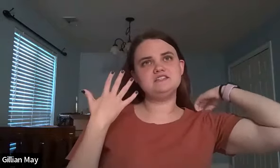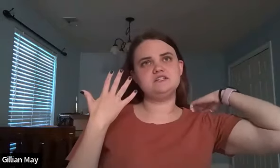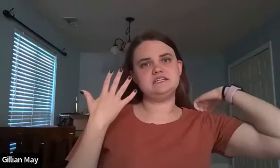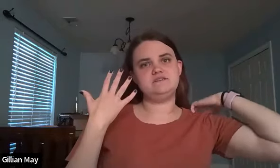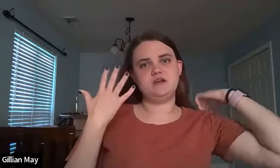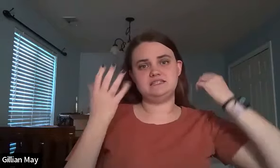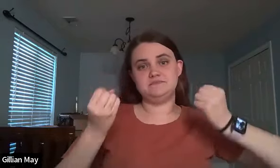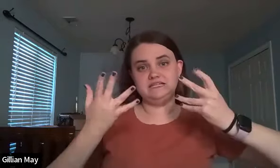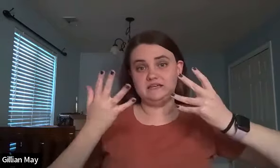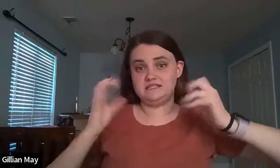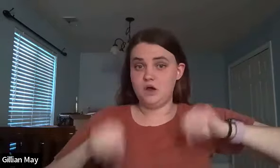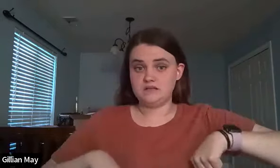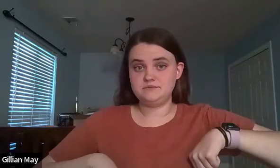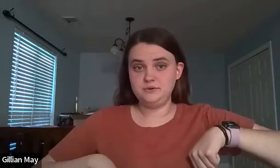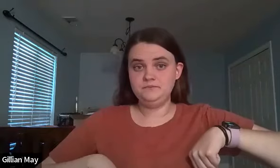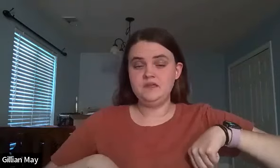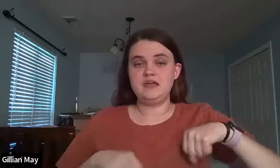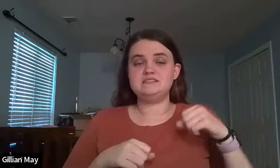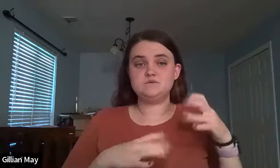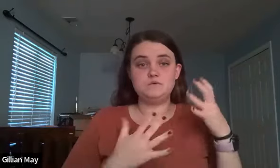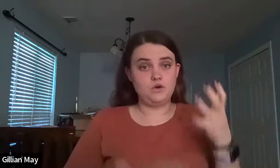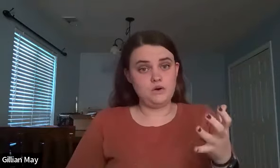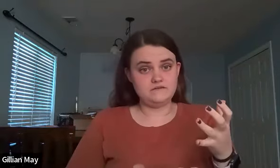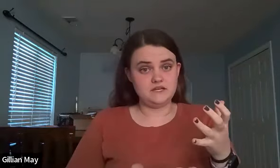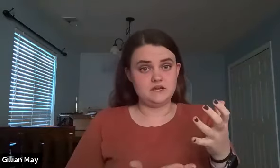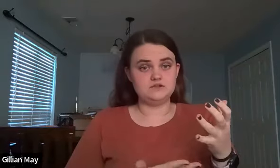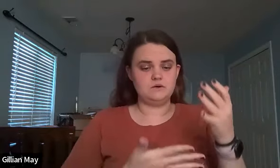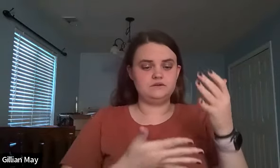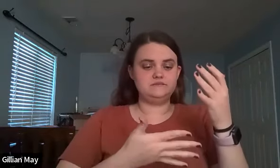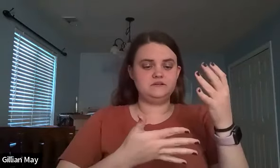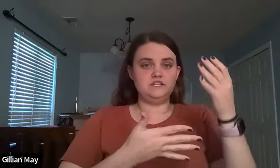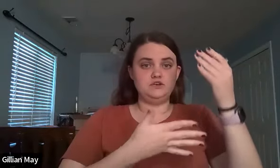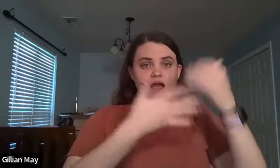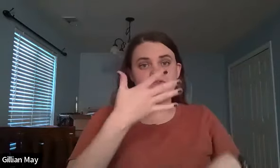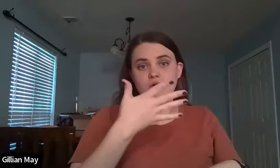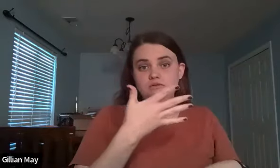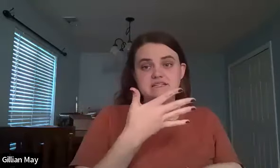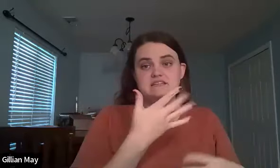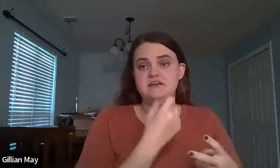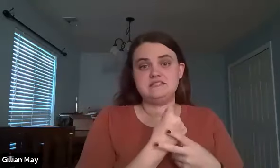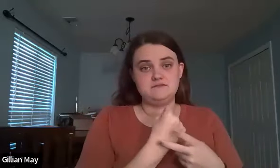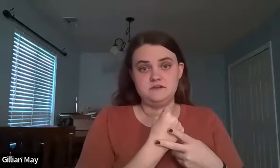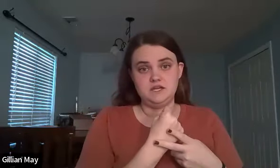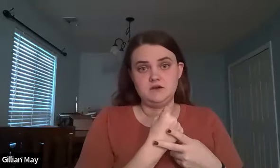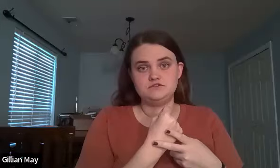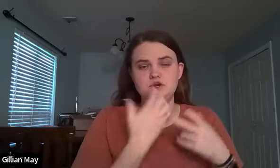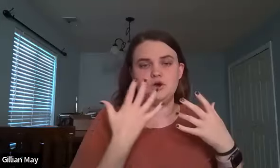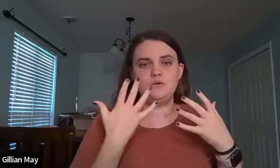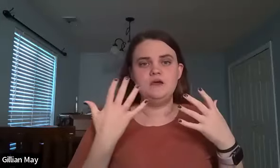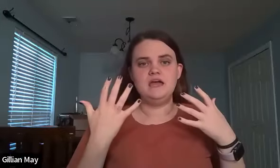good to give you guys as many signs as possible. And since we record the videos, well, typically you'll have that whole list in that saved video. So if